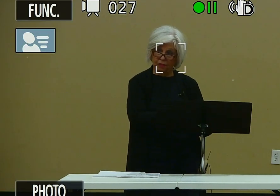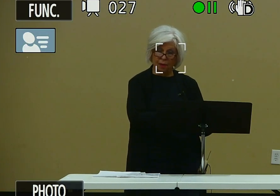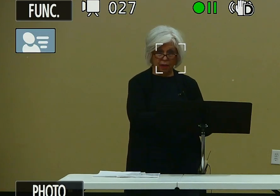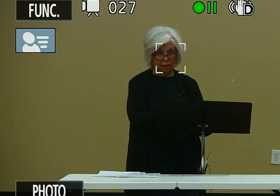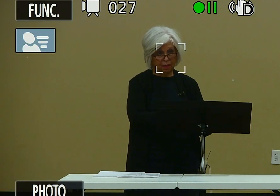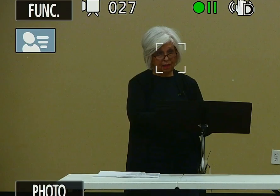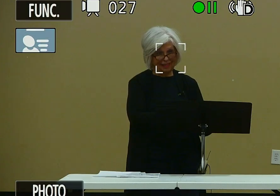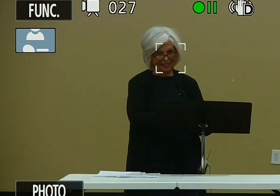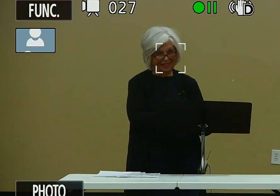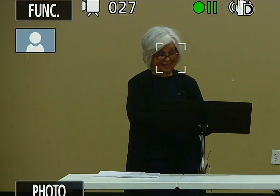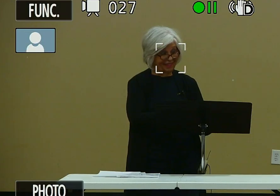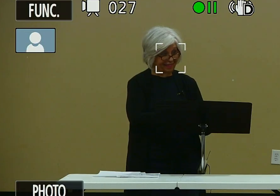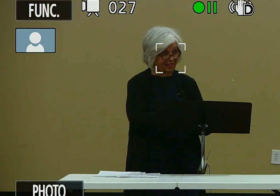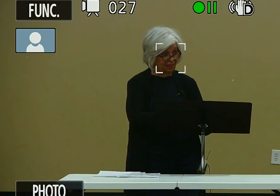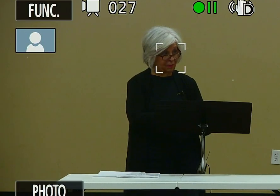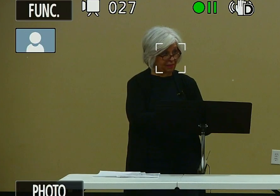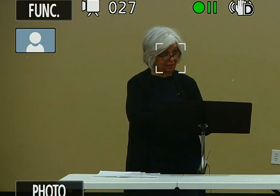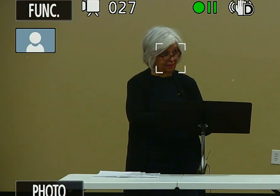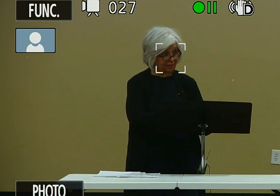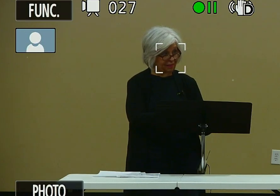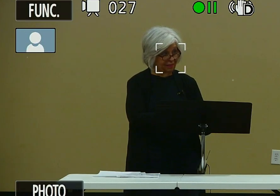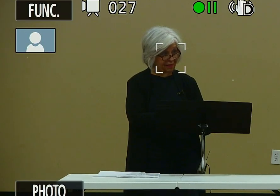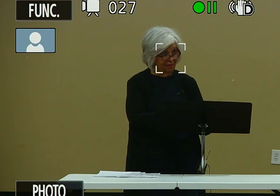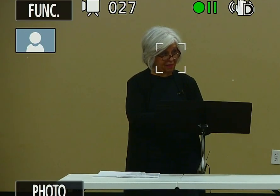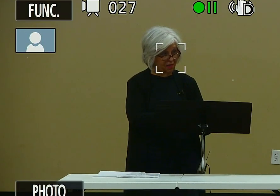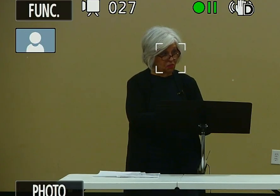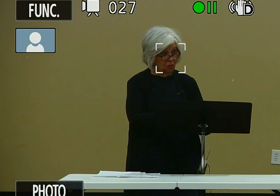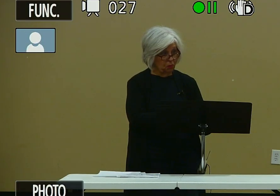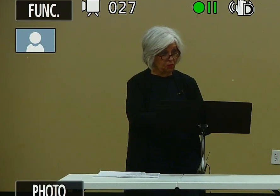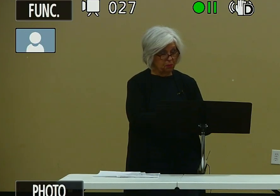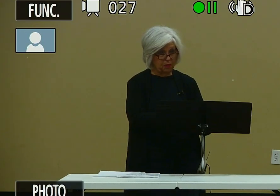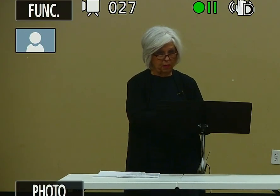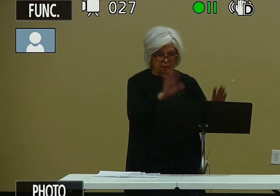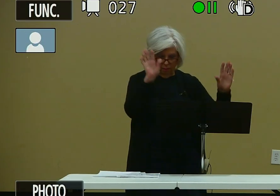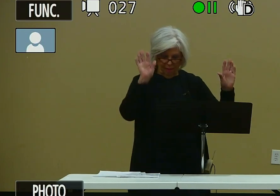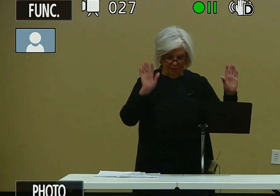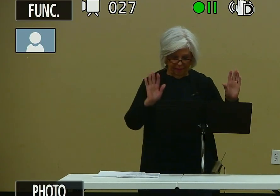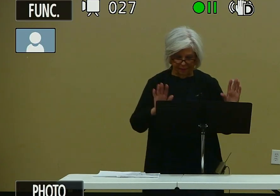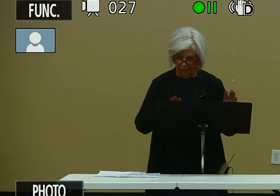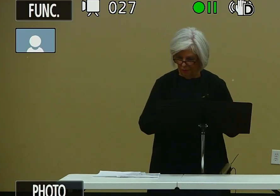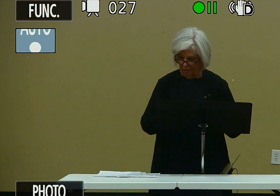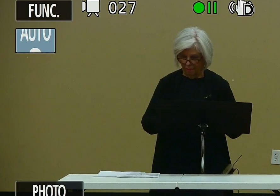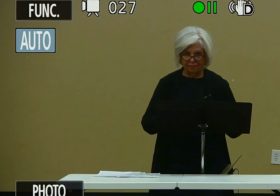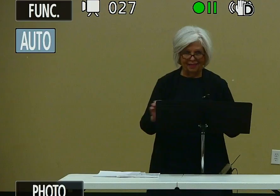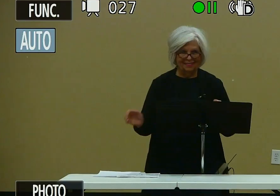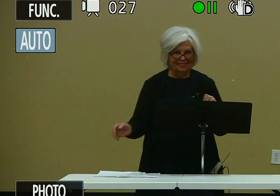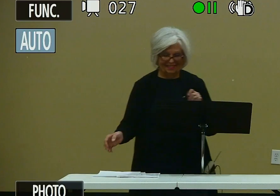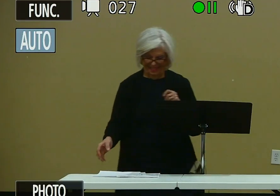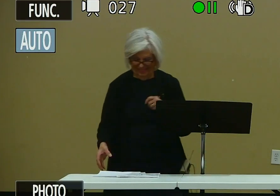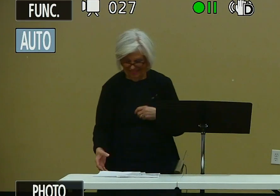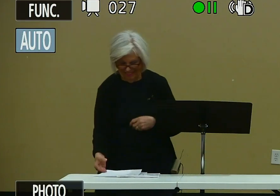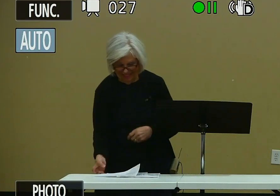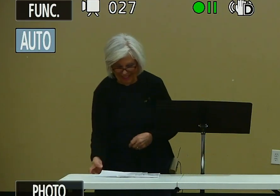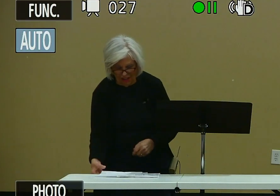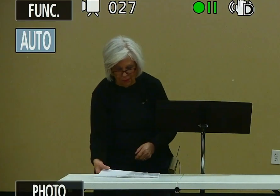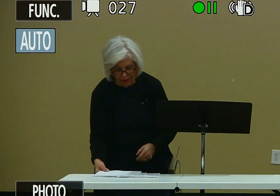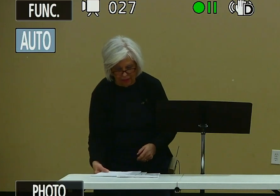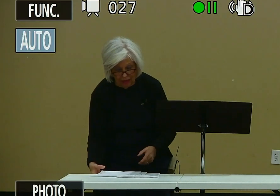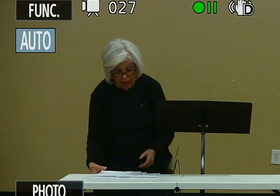bet? I think He would. Okay, so who wants to be the... No, I'm not even going to go there. All right.